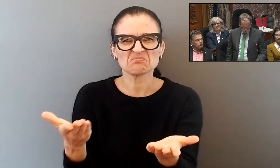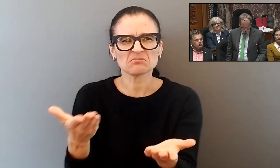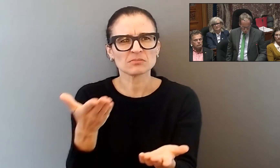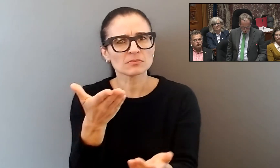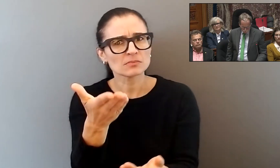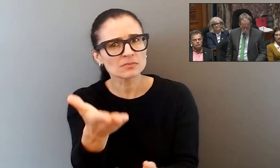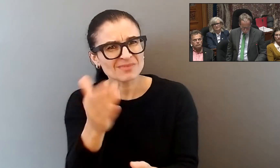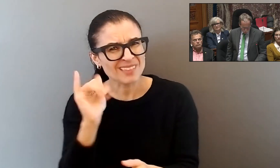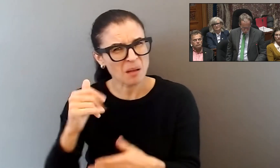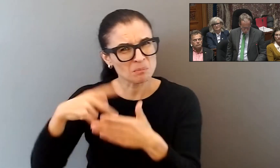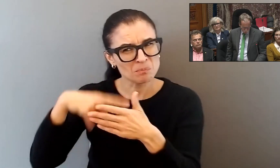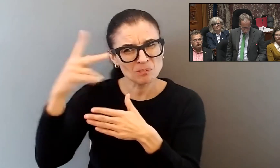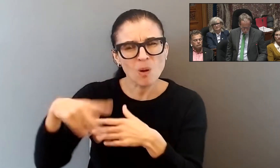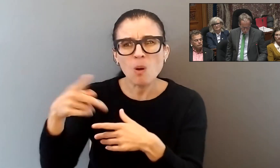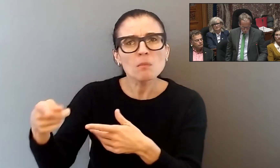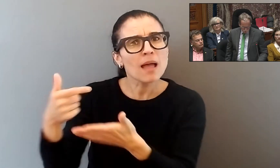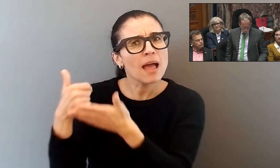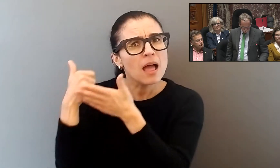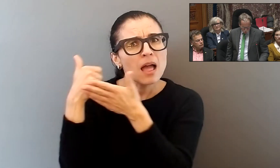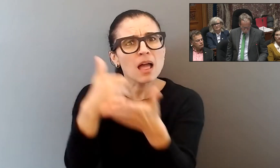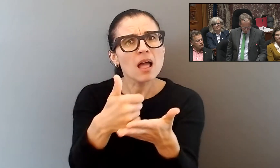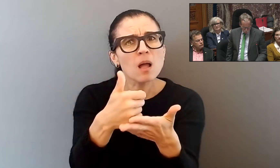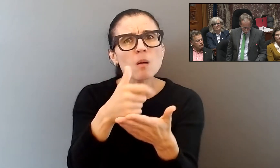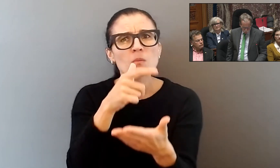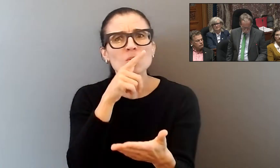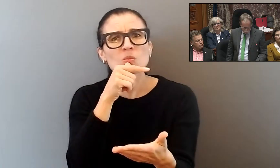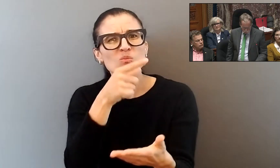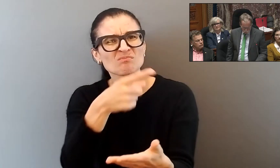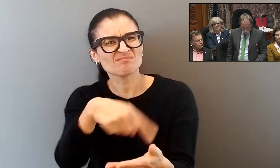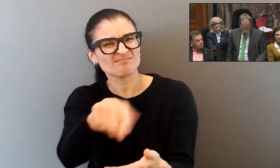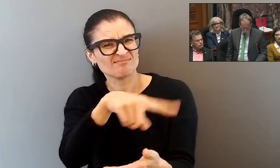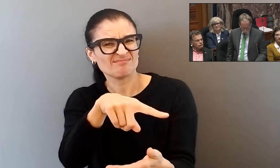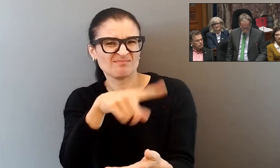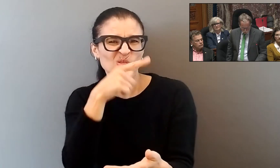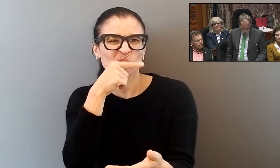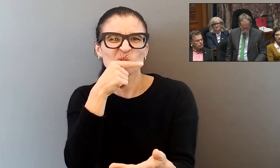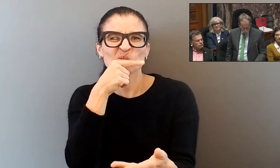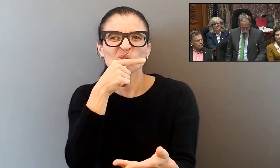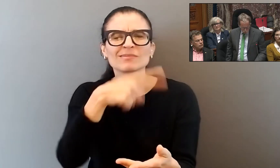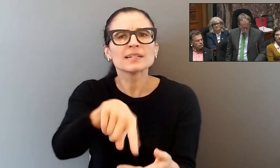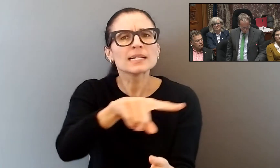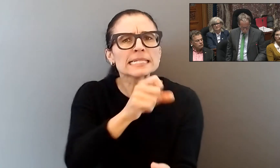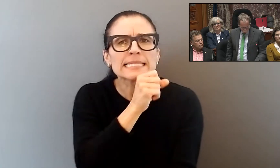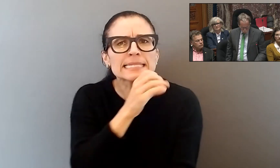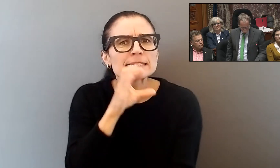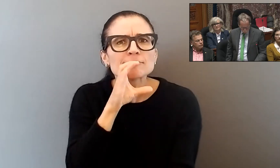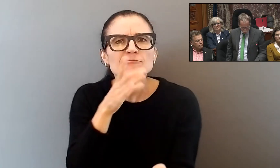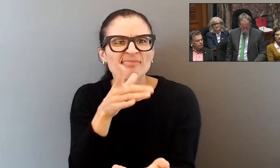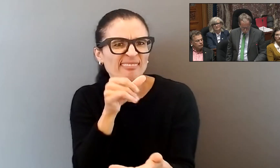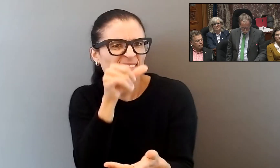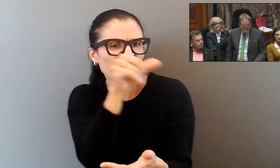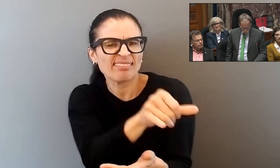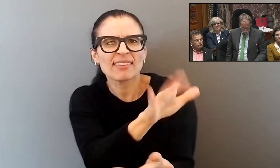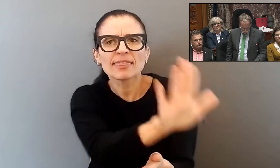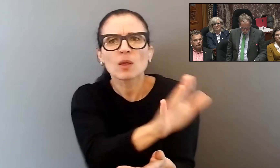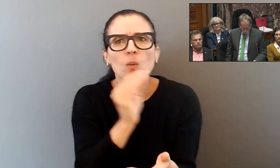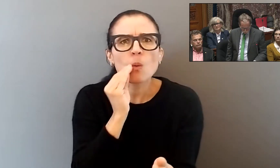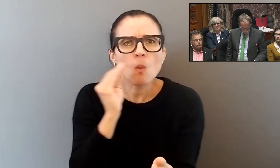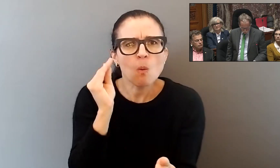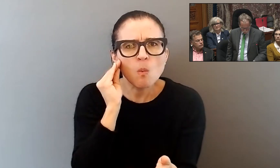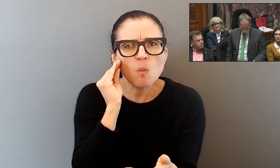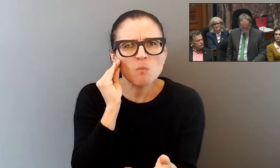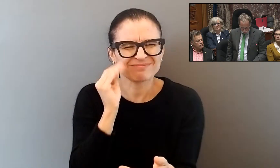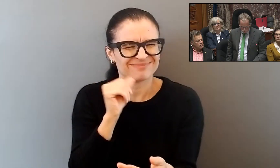not millionaires in their mansions. This province has a record deficit, and this government wants us to think that